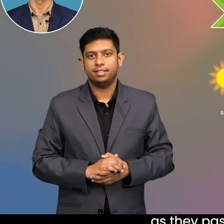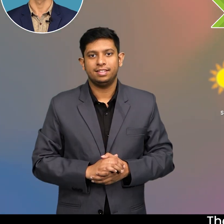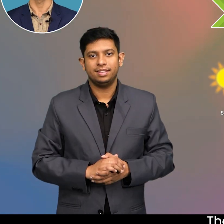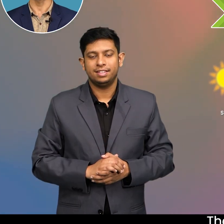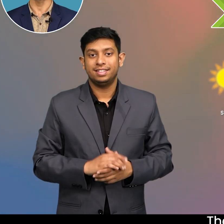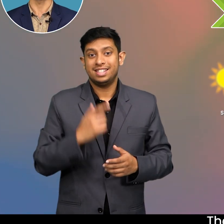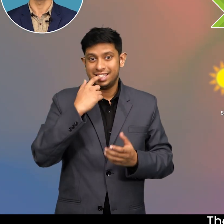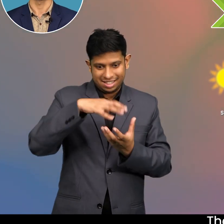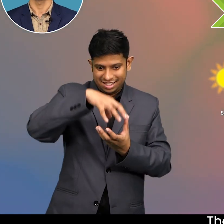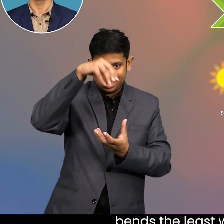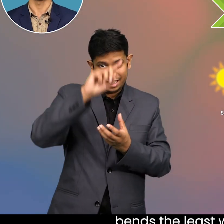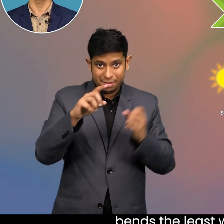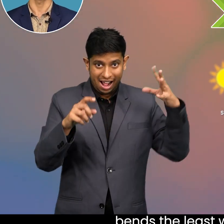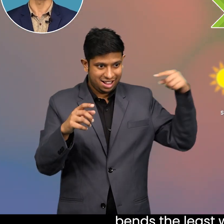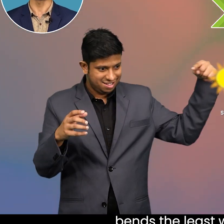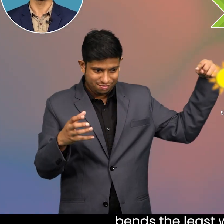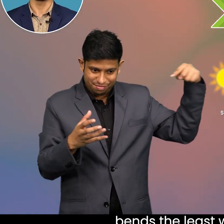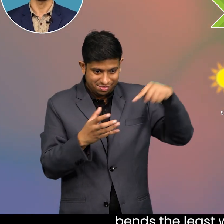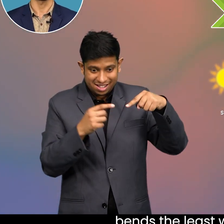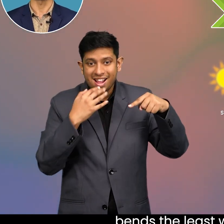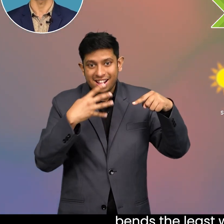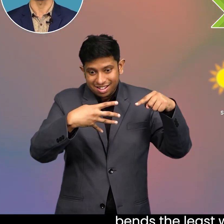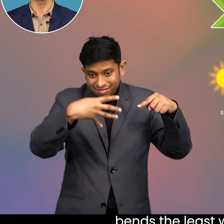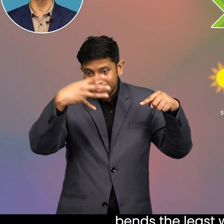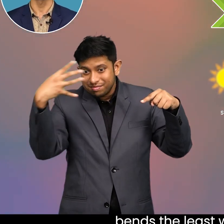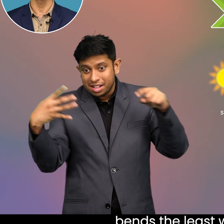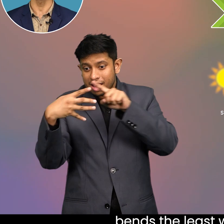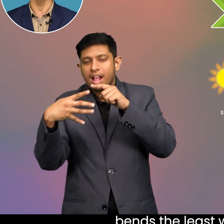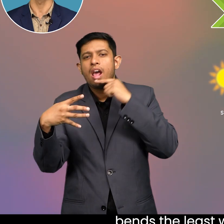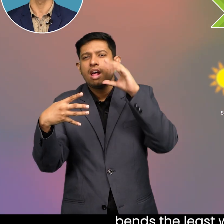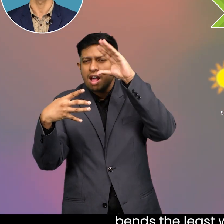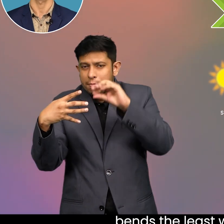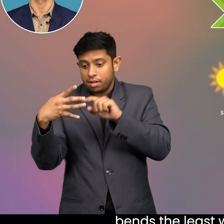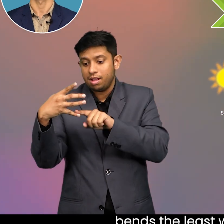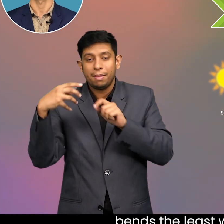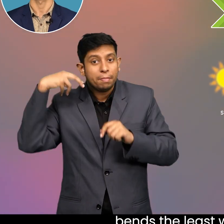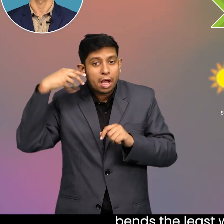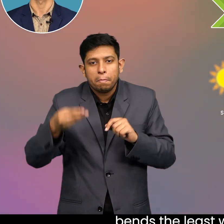The red light bends the least while the violet the most.